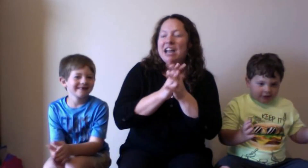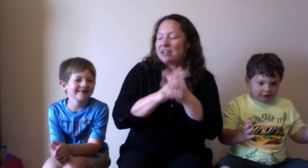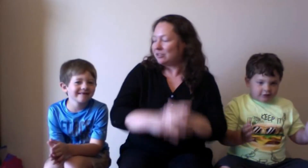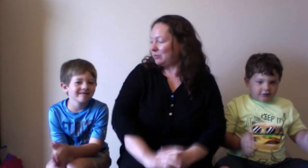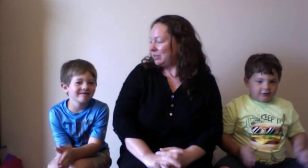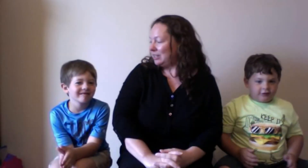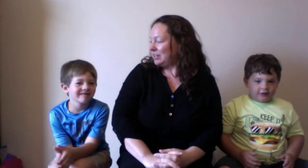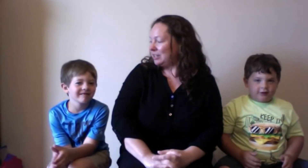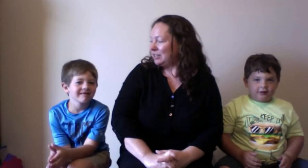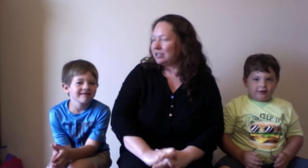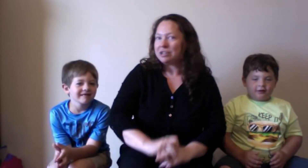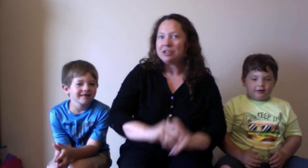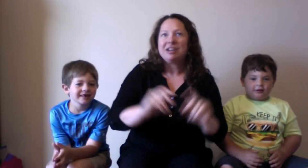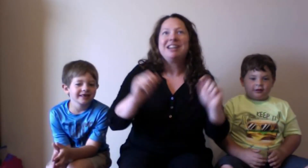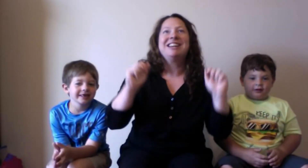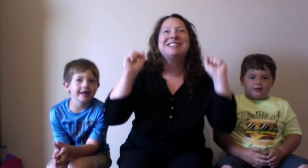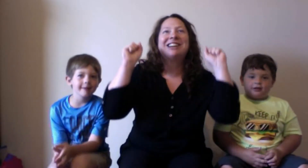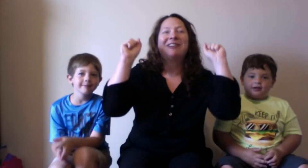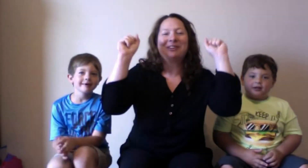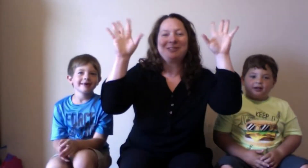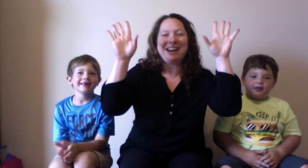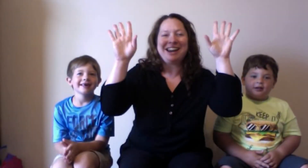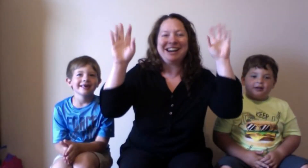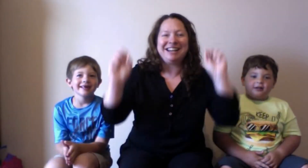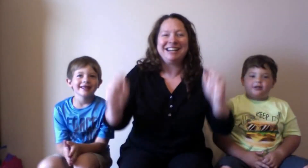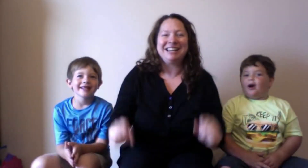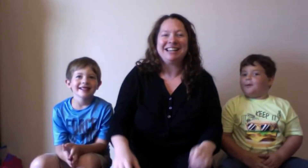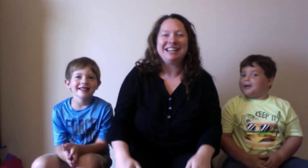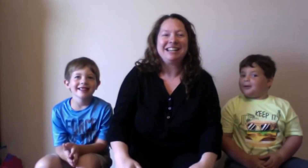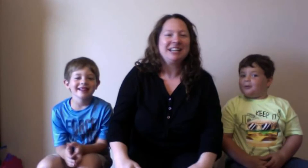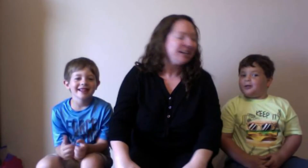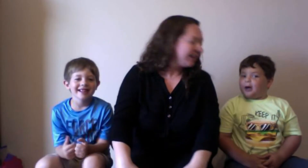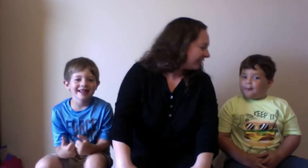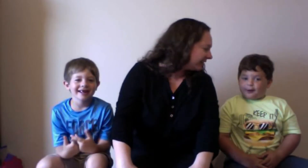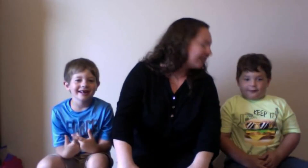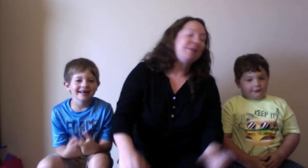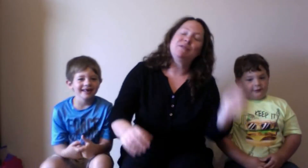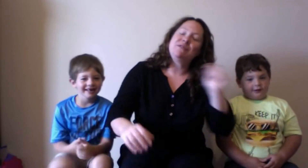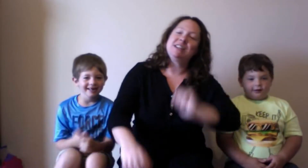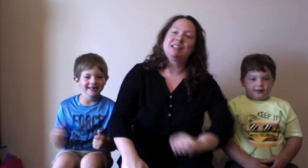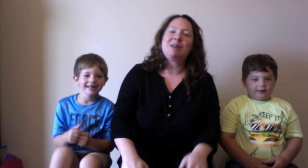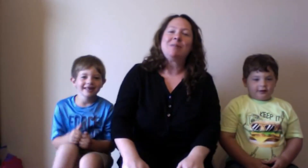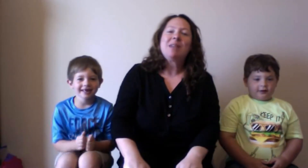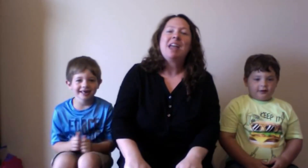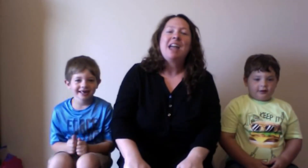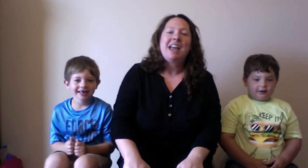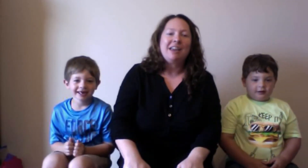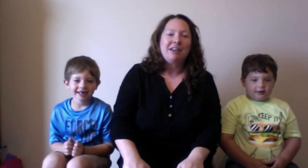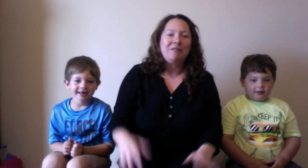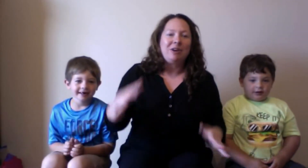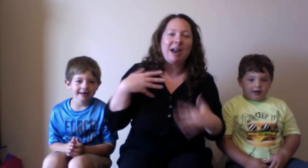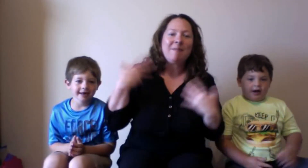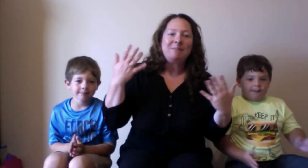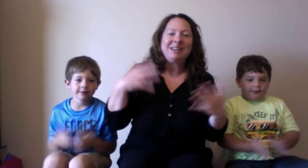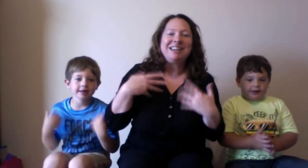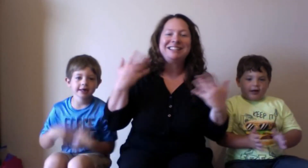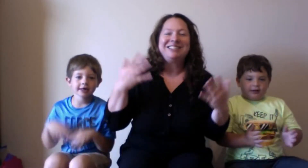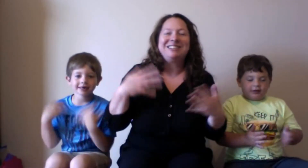Shree. Shout hooray. No, can do stomp it. Stomp your feet. That's right. If you're happy and you know